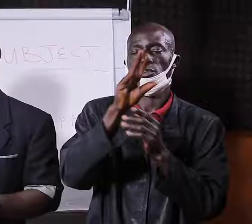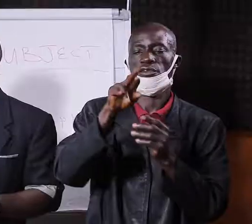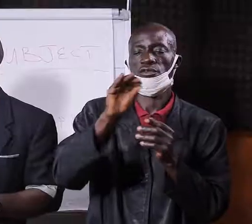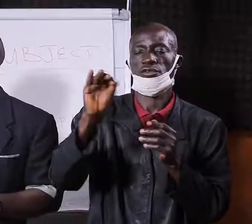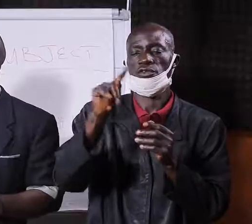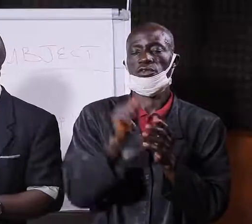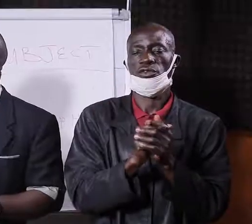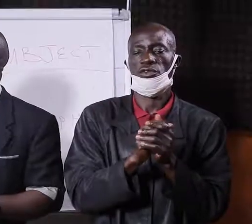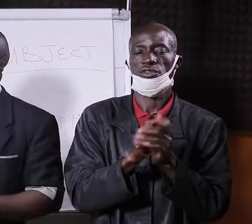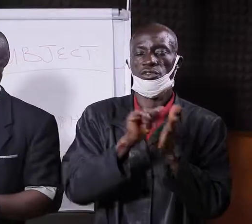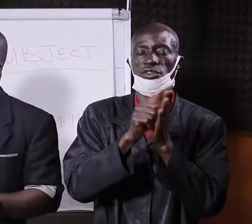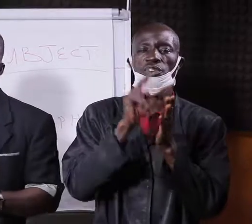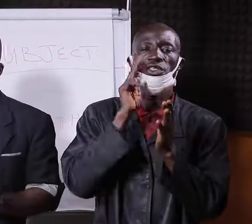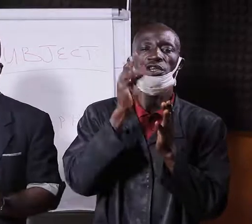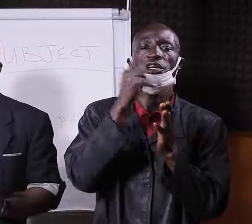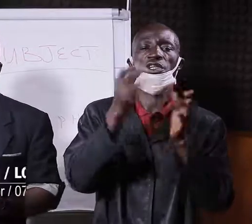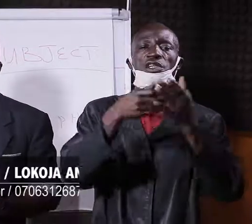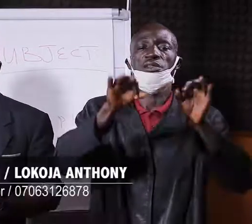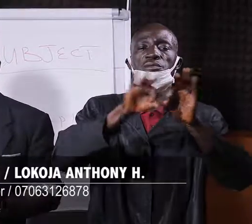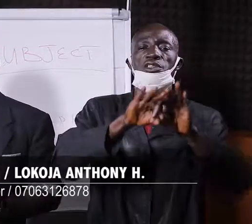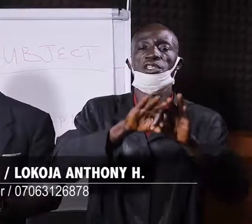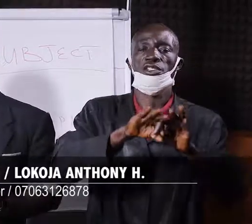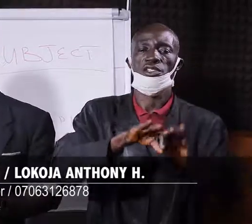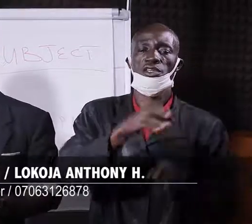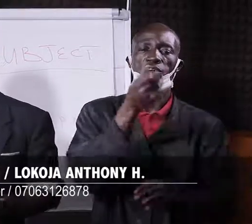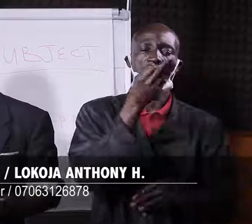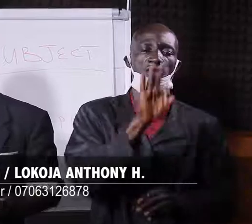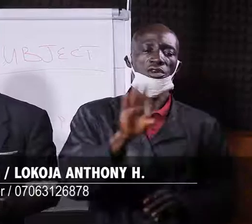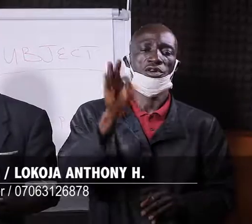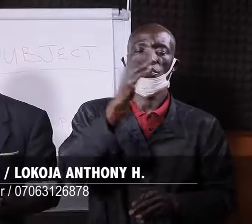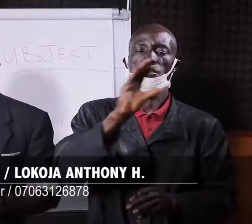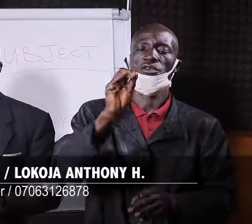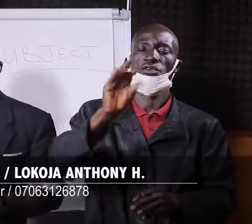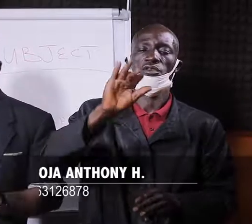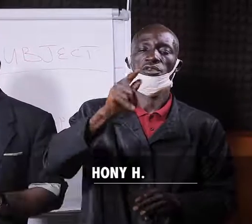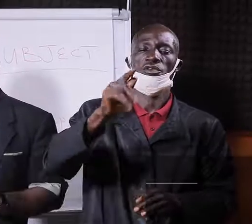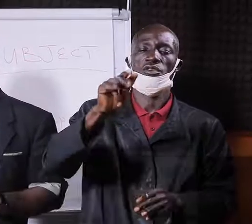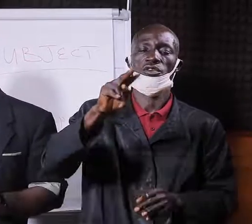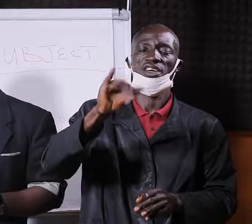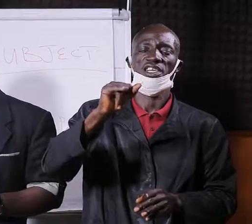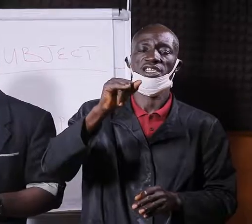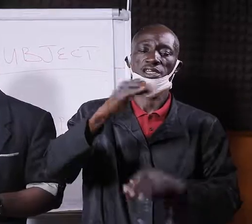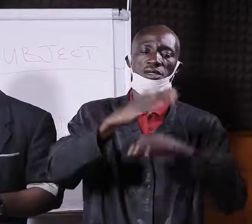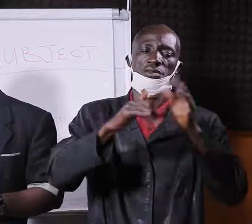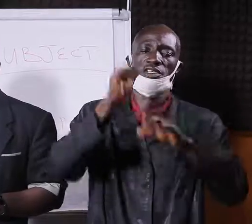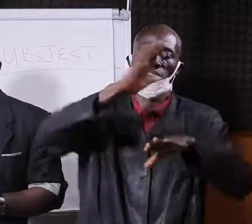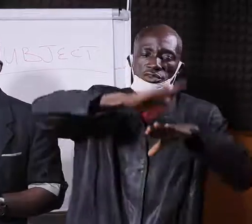etc. These are the importance of organic matter on